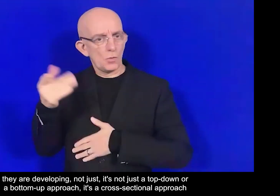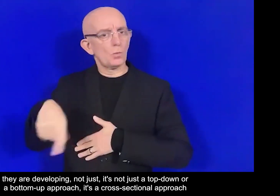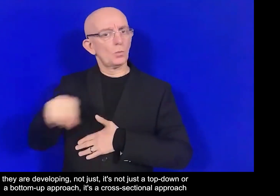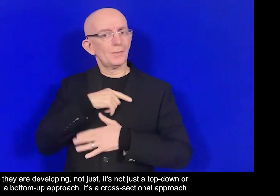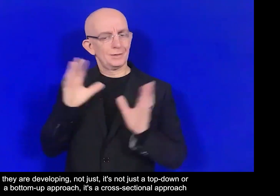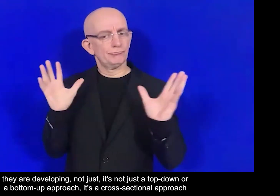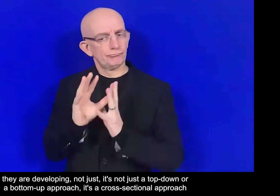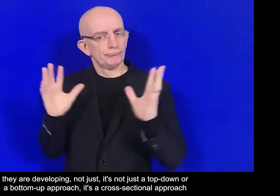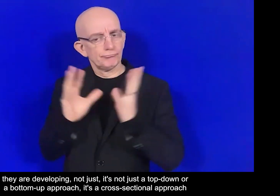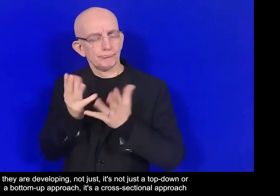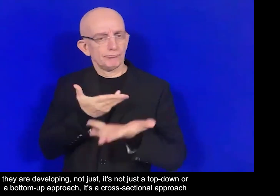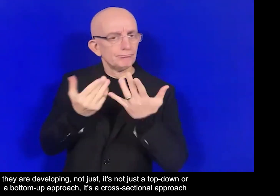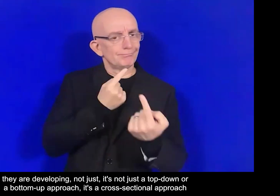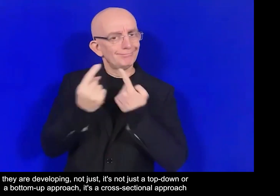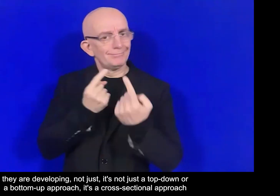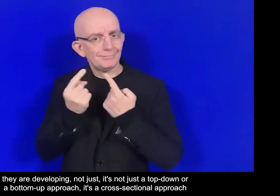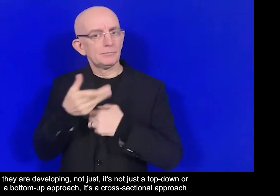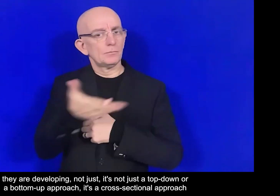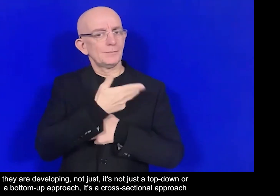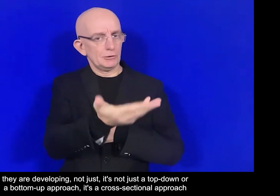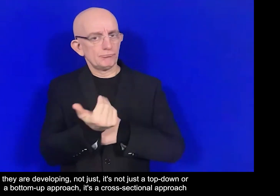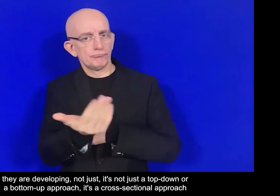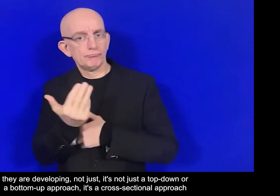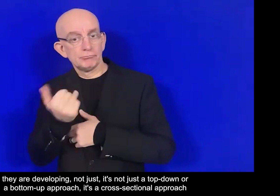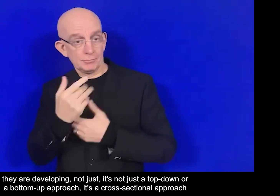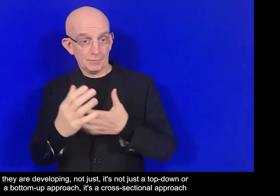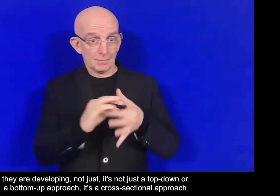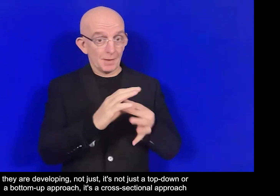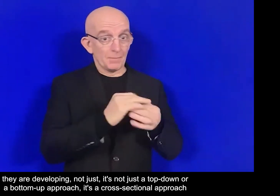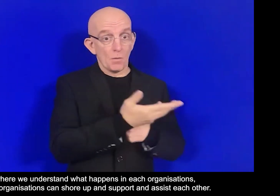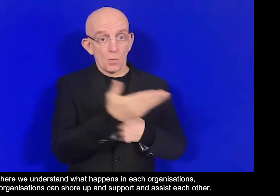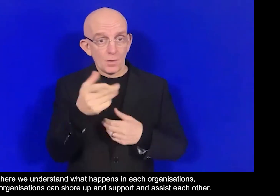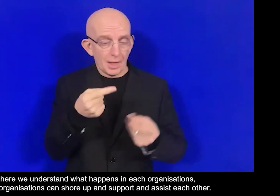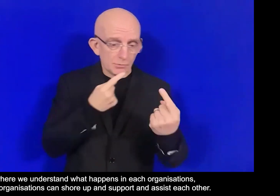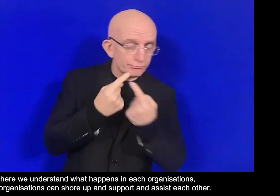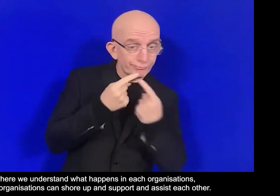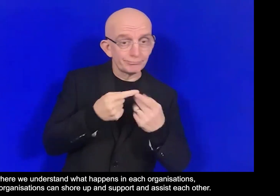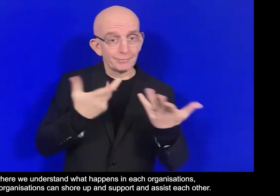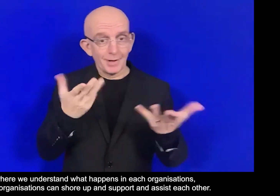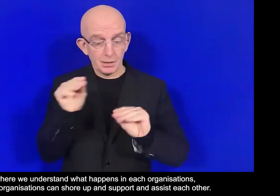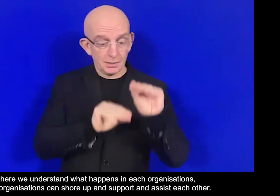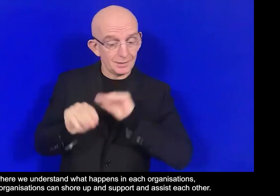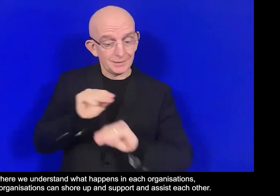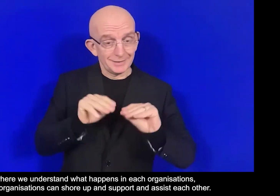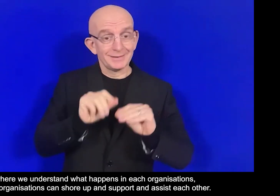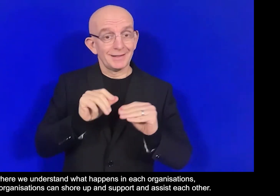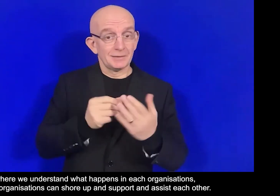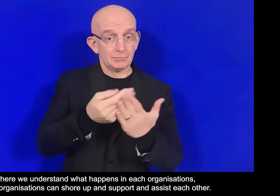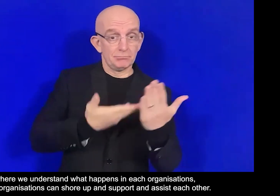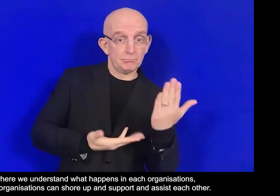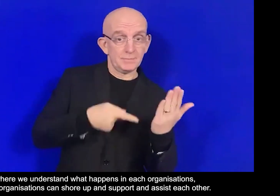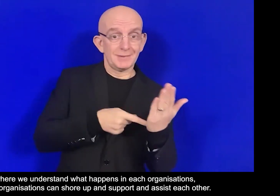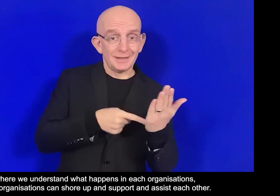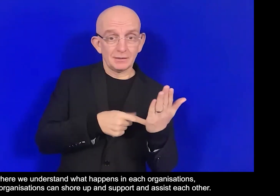It's not just a top-down or a bottom-up approach. It is a cross-sectional approach. When we understand what happens in